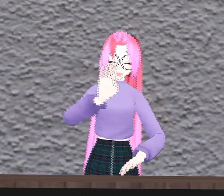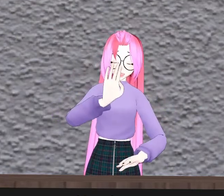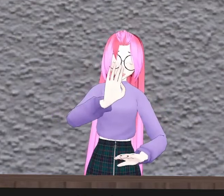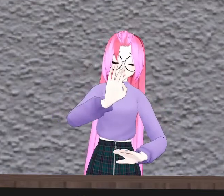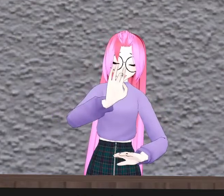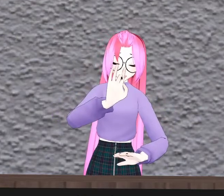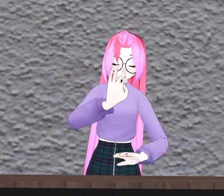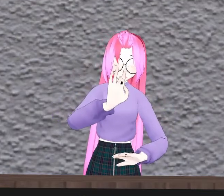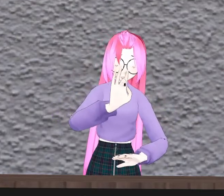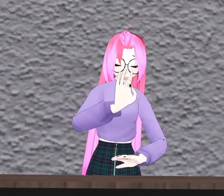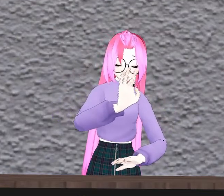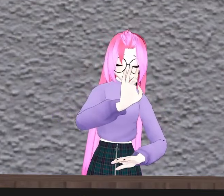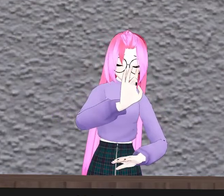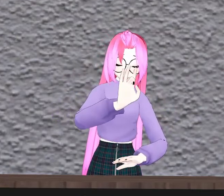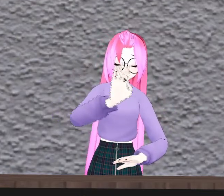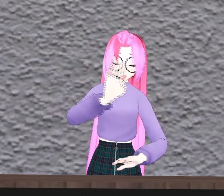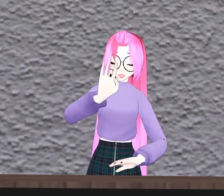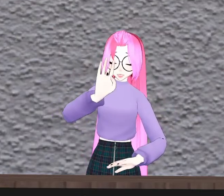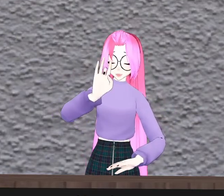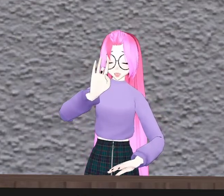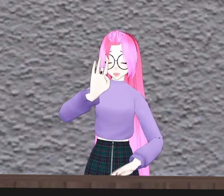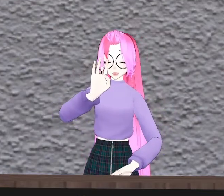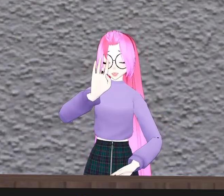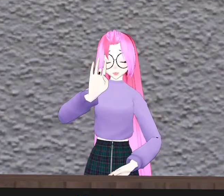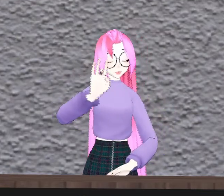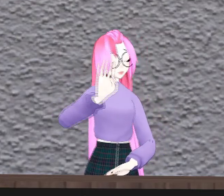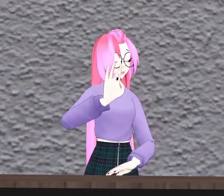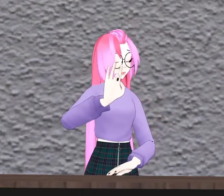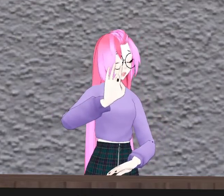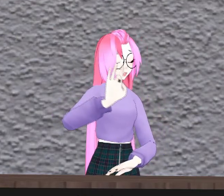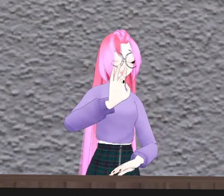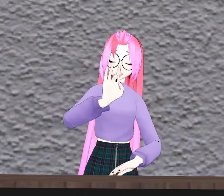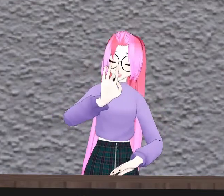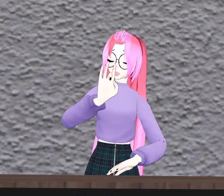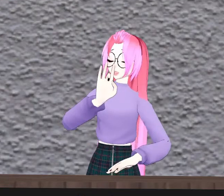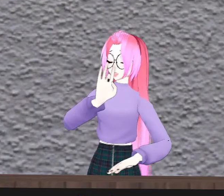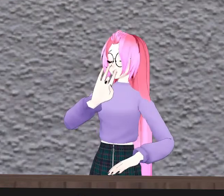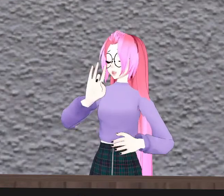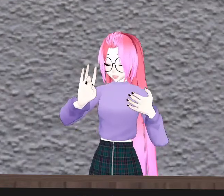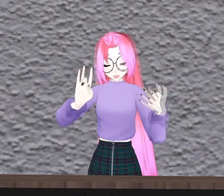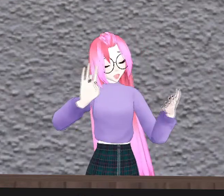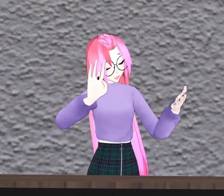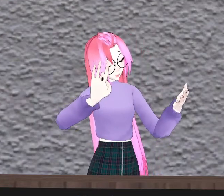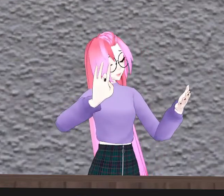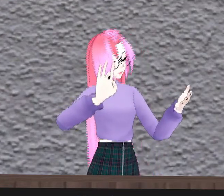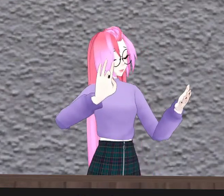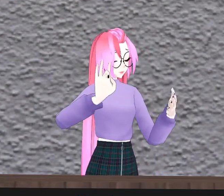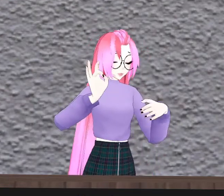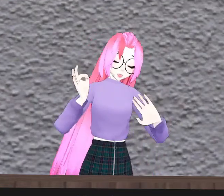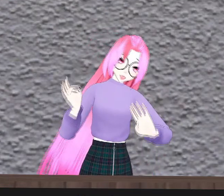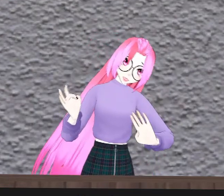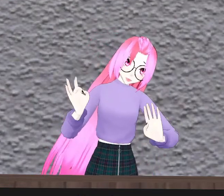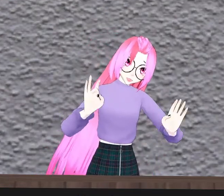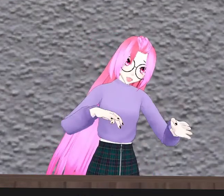Then 8. Now it's from our ring finger to our middle. You see a pattern? And this one is